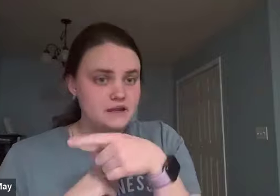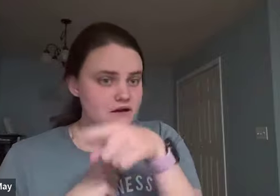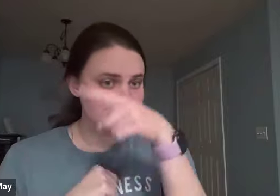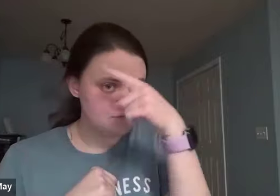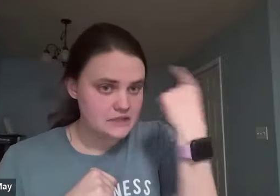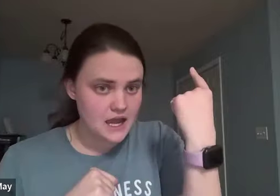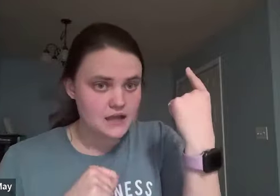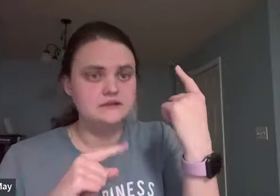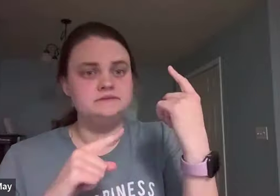Blackberries,